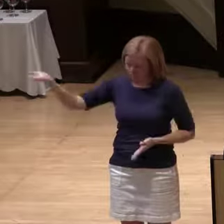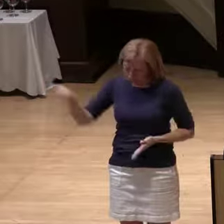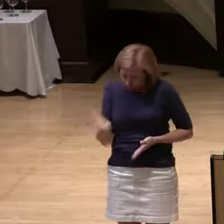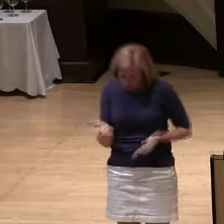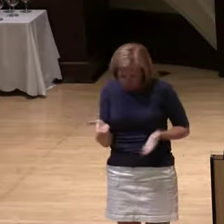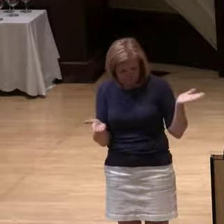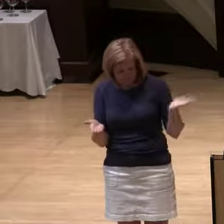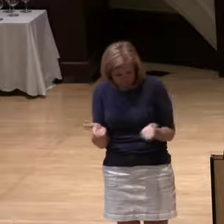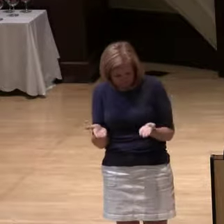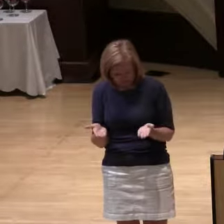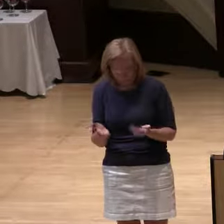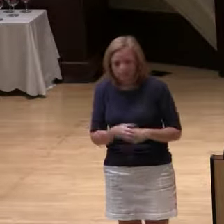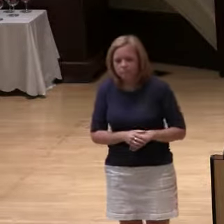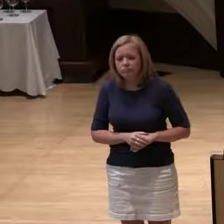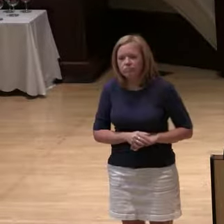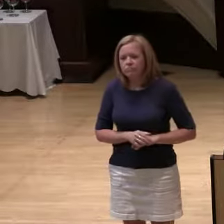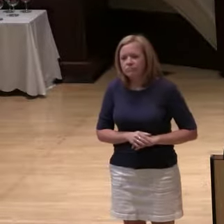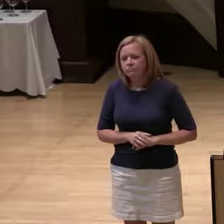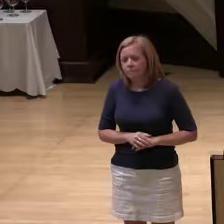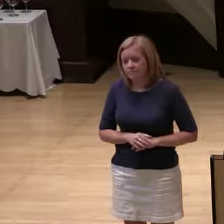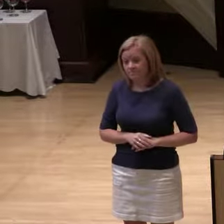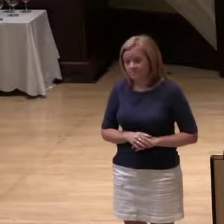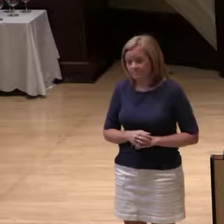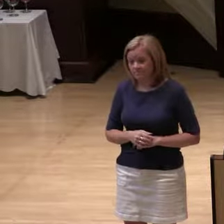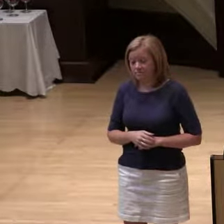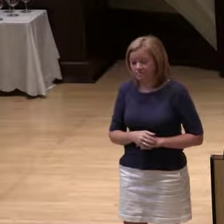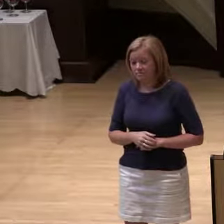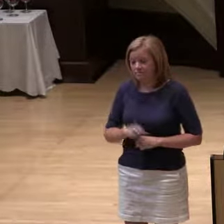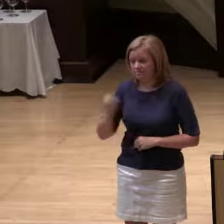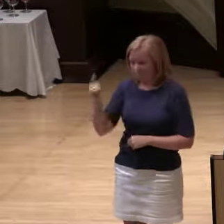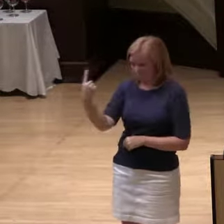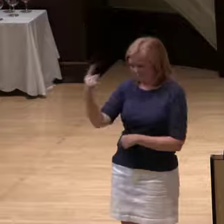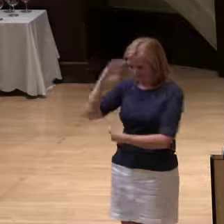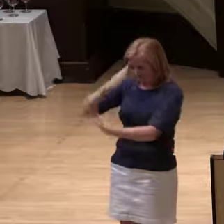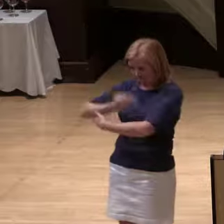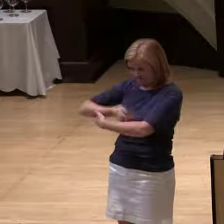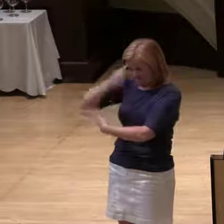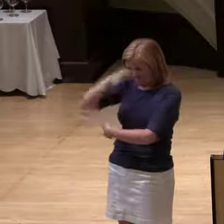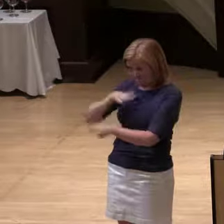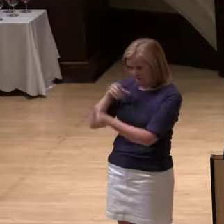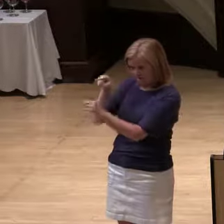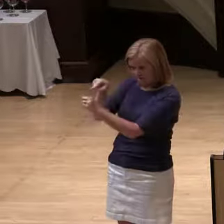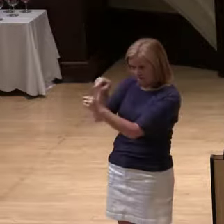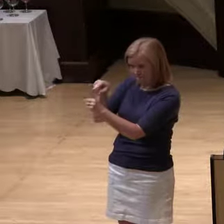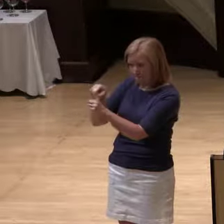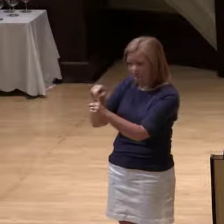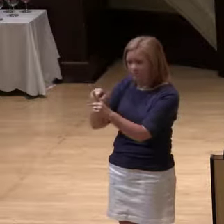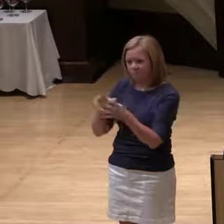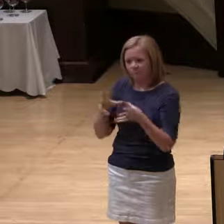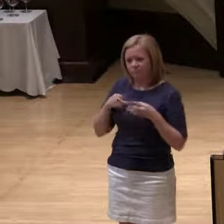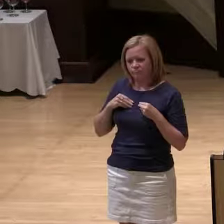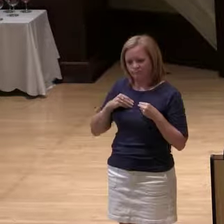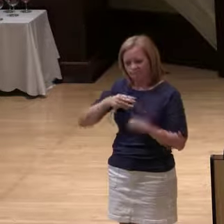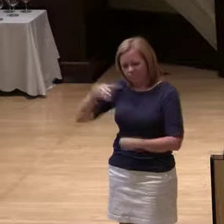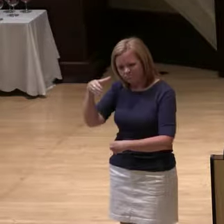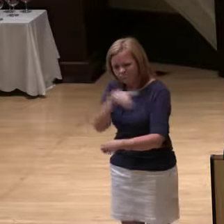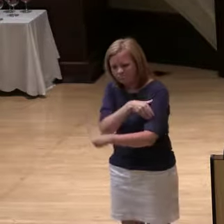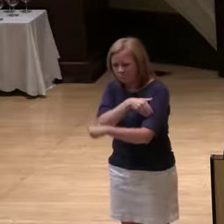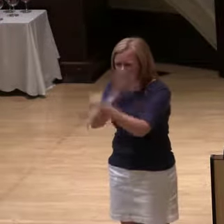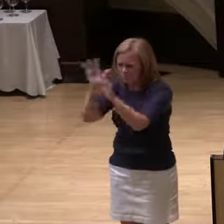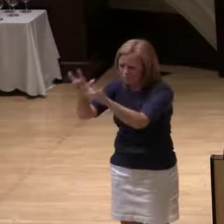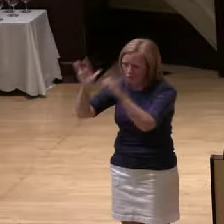before him, the one like a son of humanity received dominion,